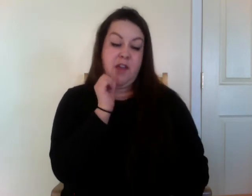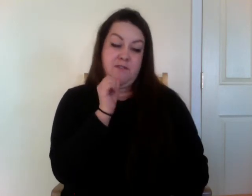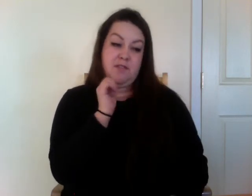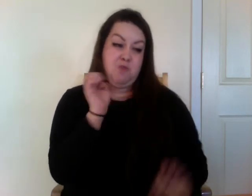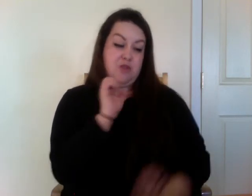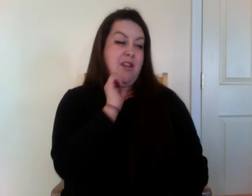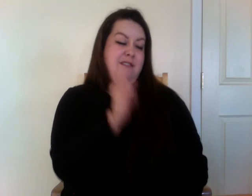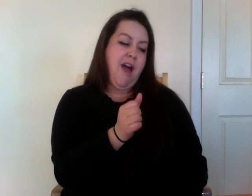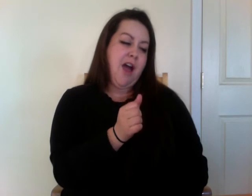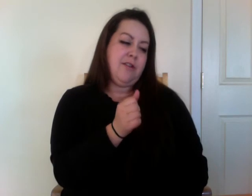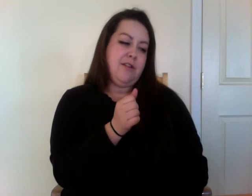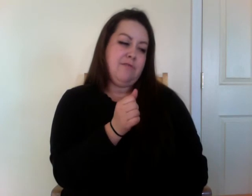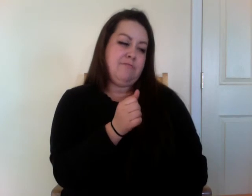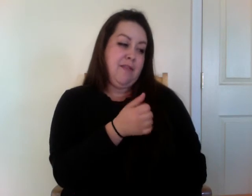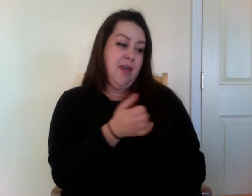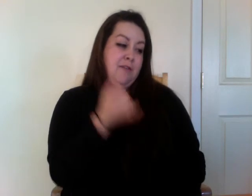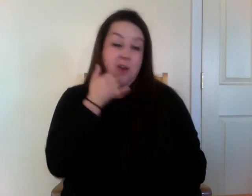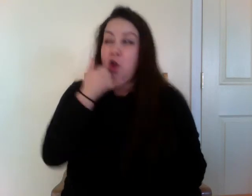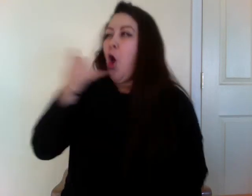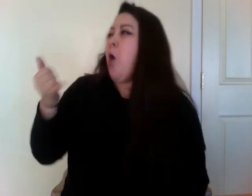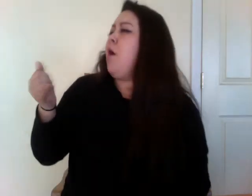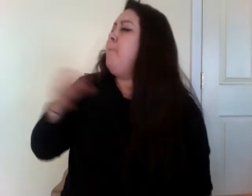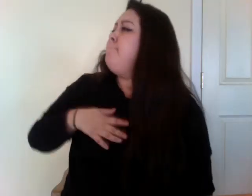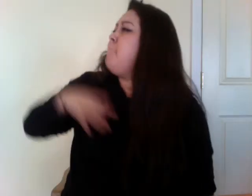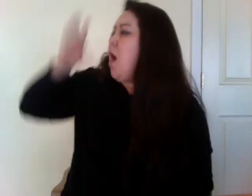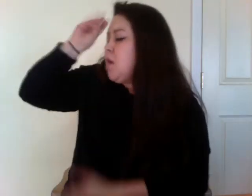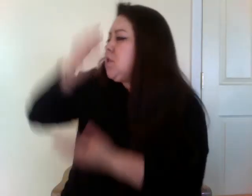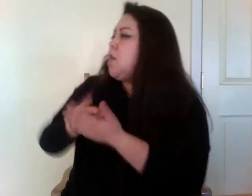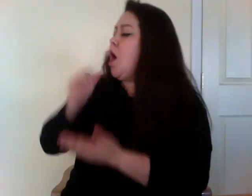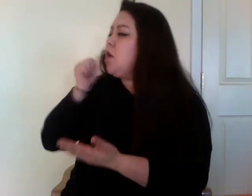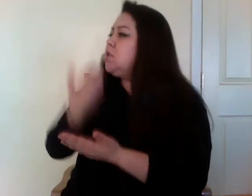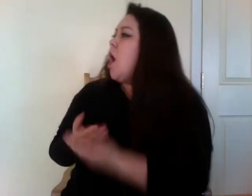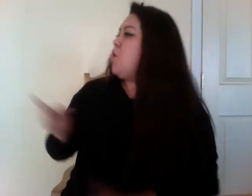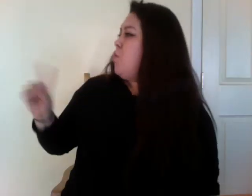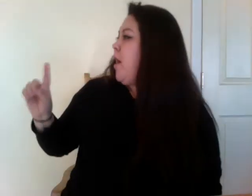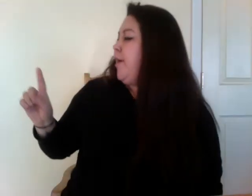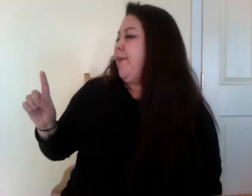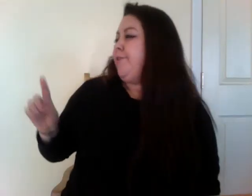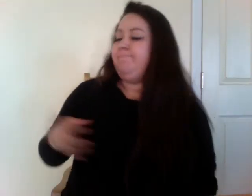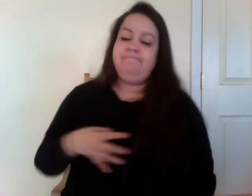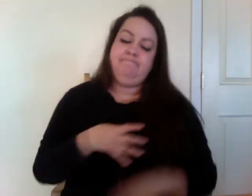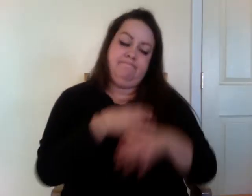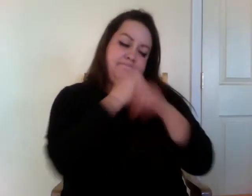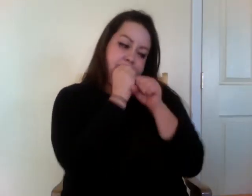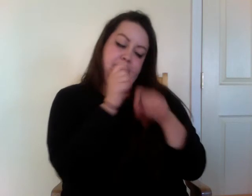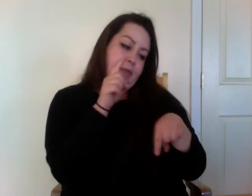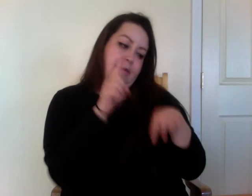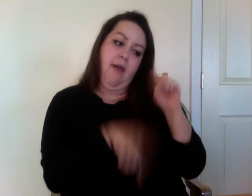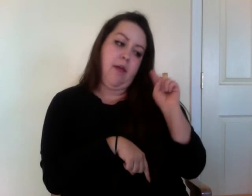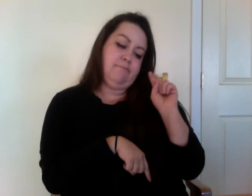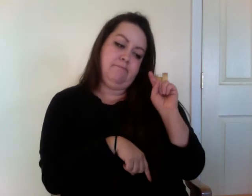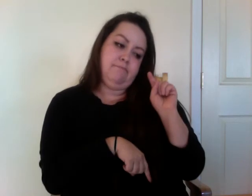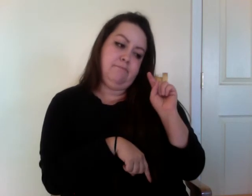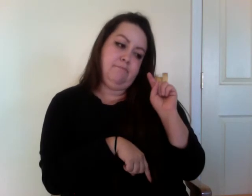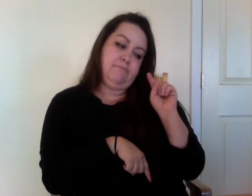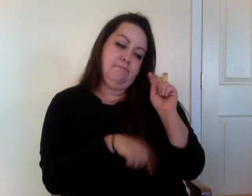room 100. What the process that we follow is we get in touch with our public safety department, our campus